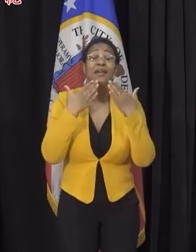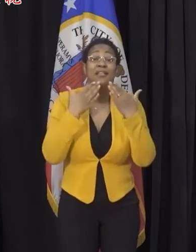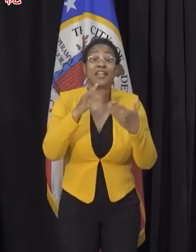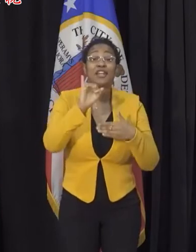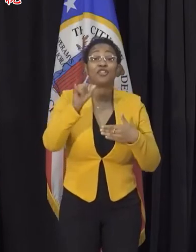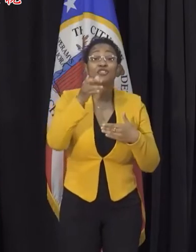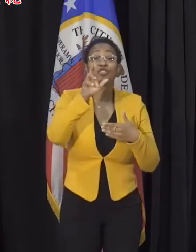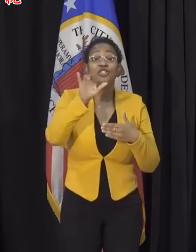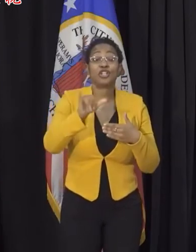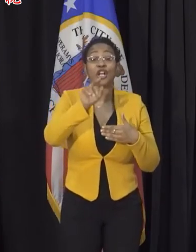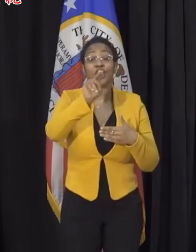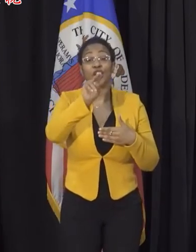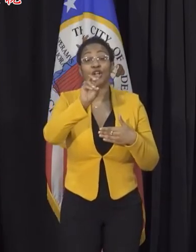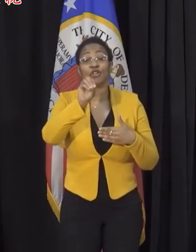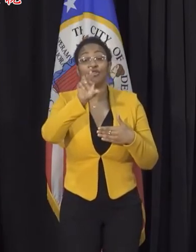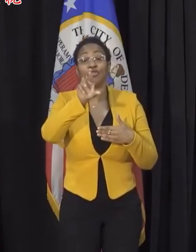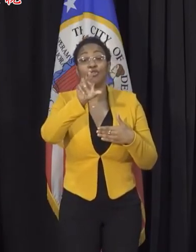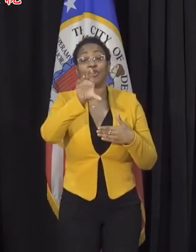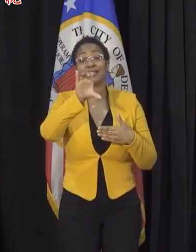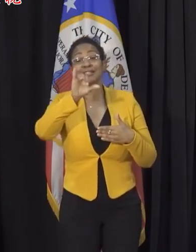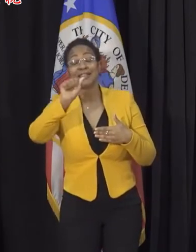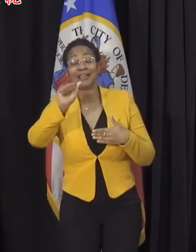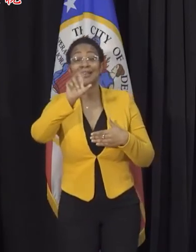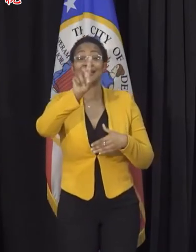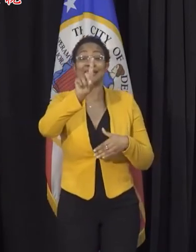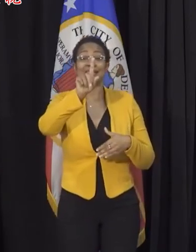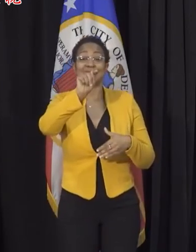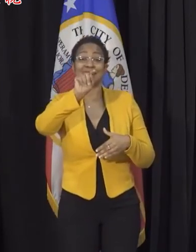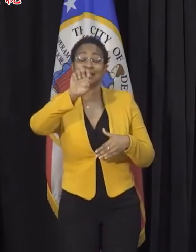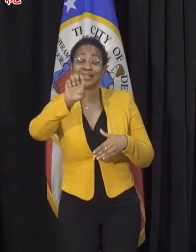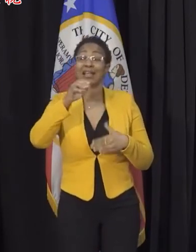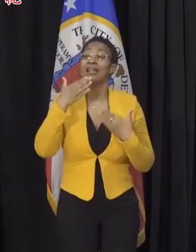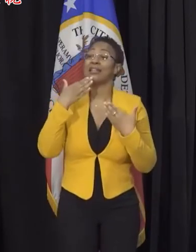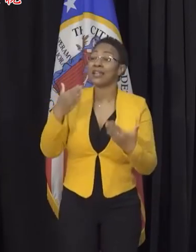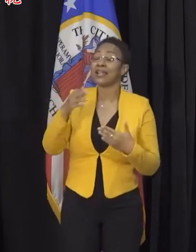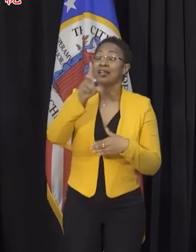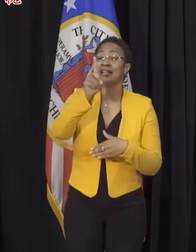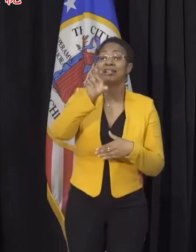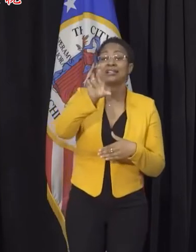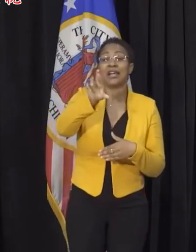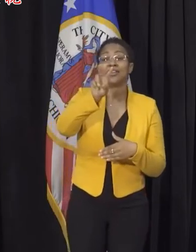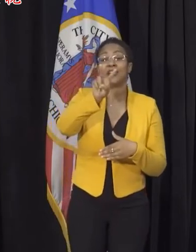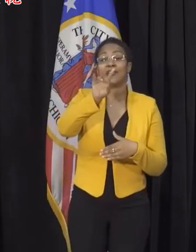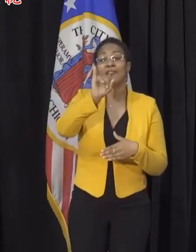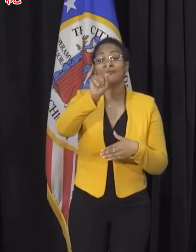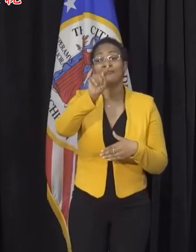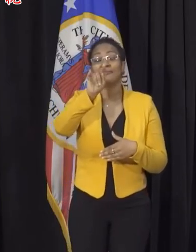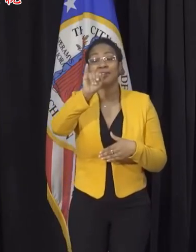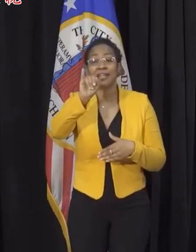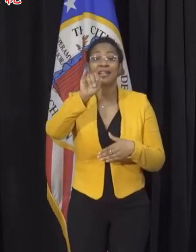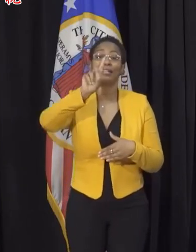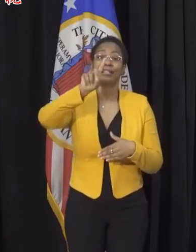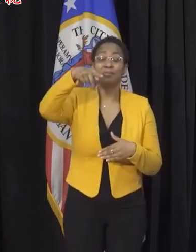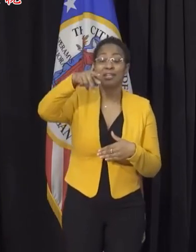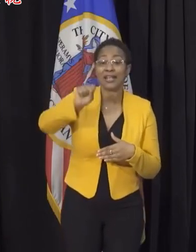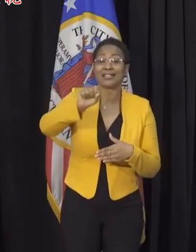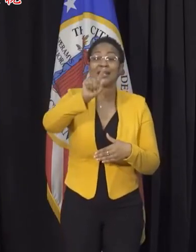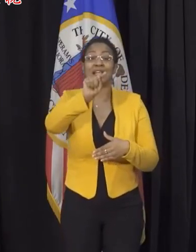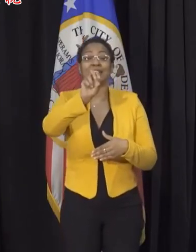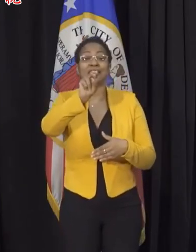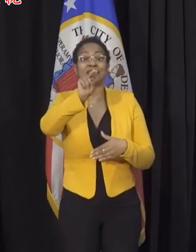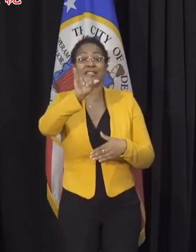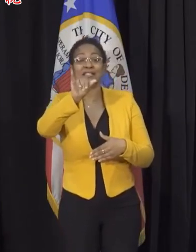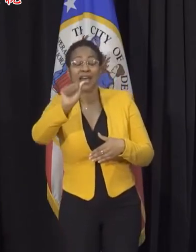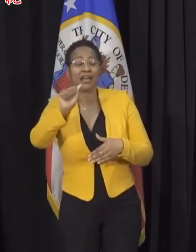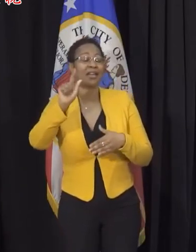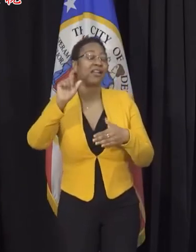Jerry Norcia and DTE. Thank you to Dr. Vitti and DPSCD. Thank you to Tonya Allen. Obviously our folks and the mayor